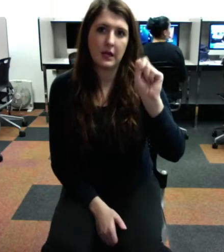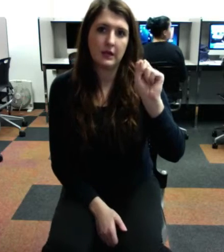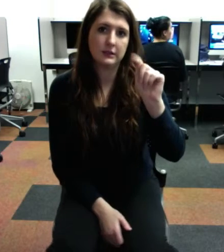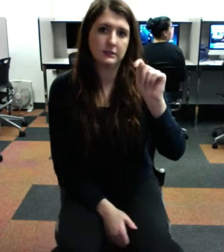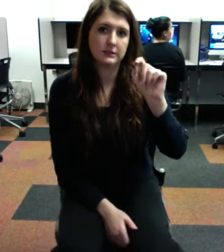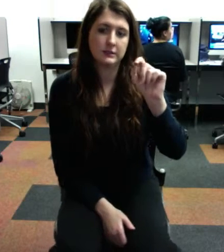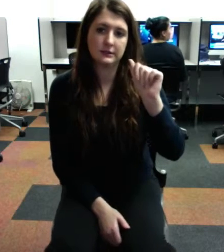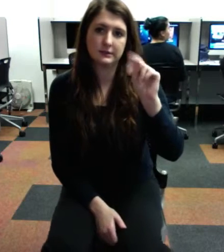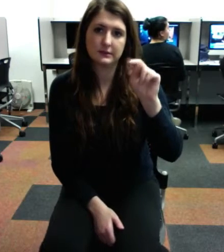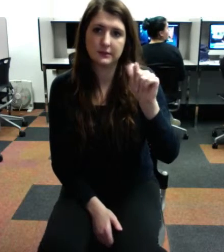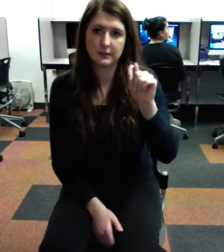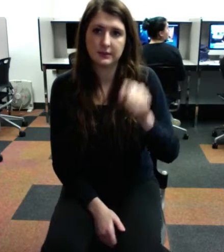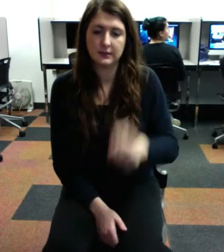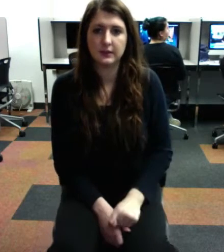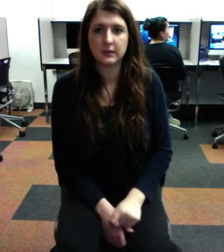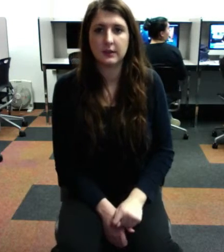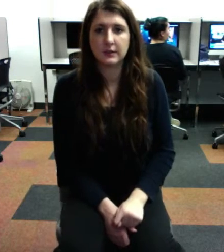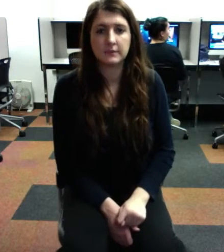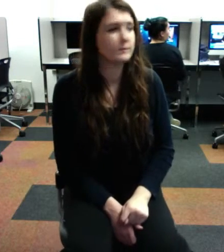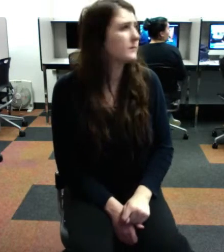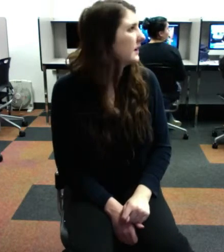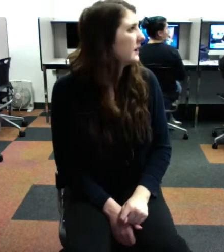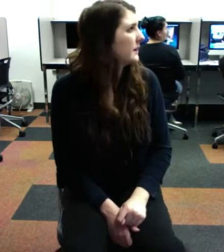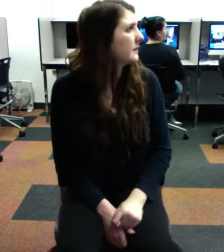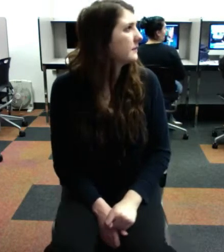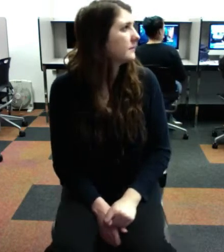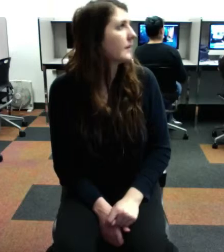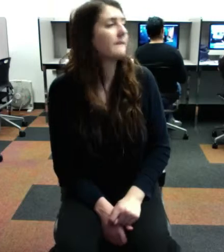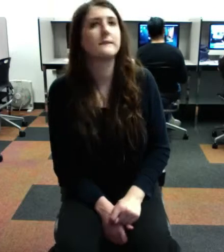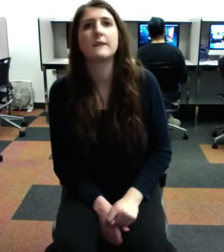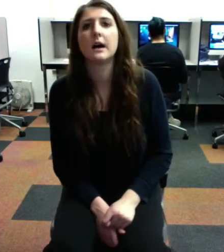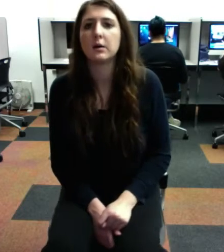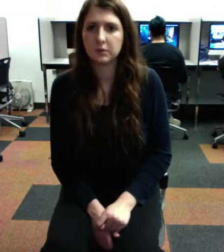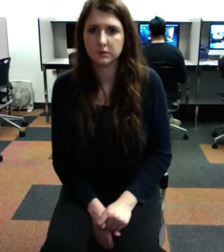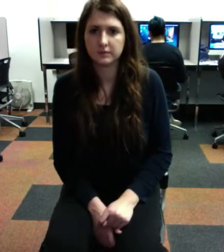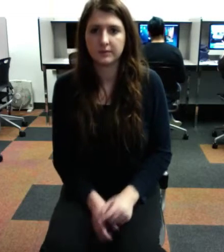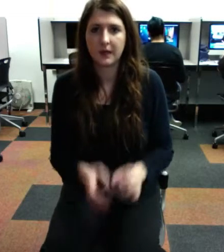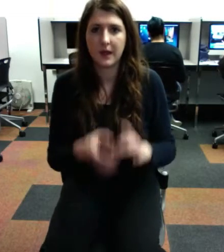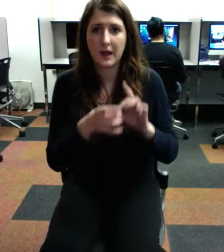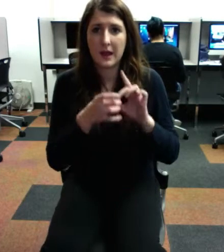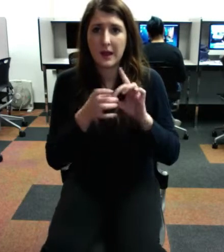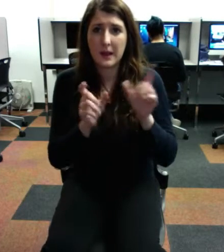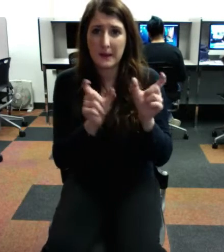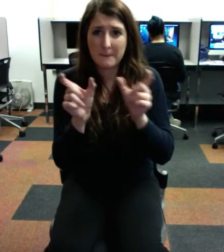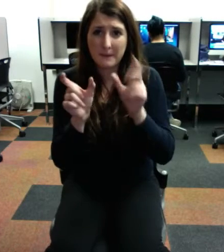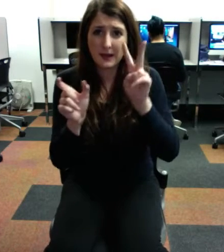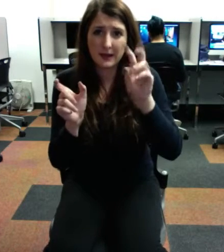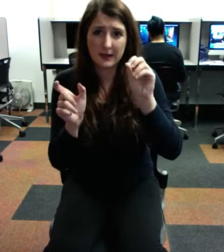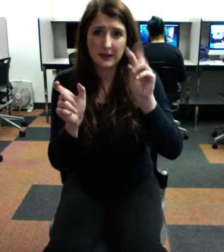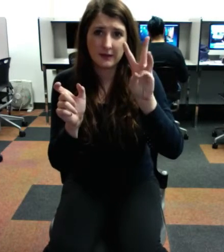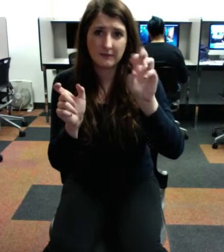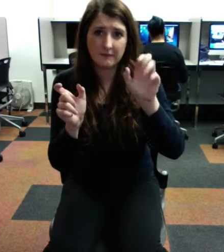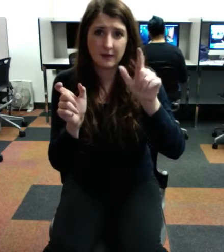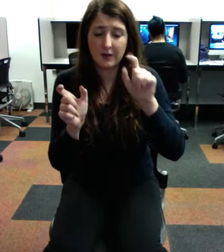A combining vowel is not used when the suffix begins with a vowel, as in encephalitis.